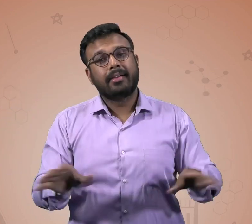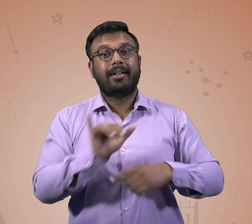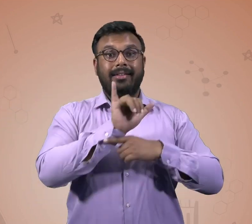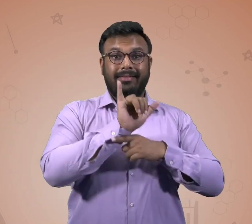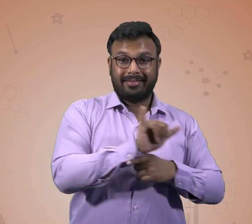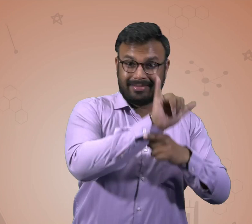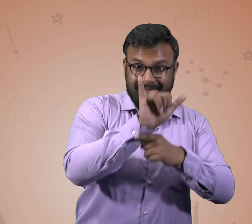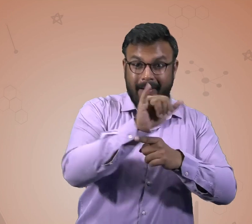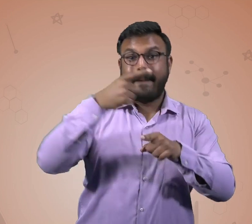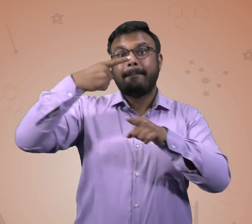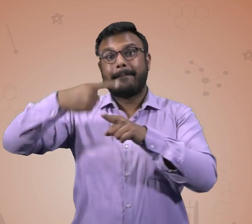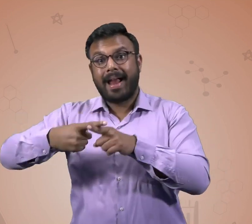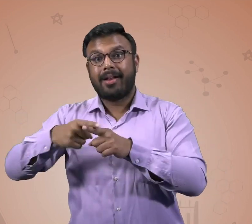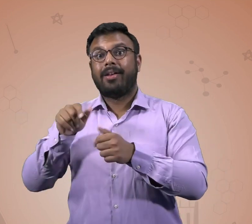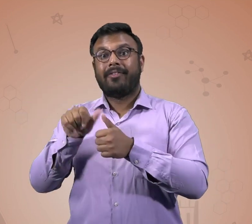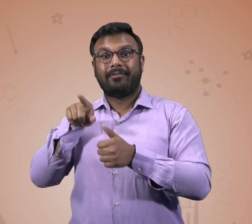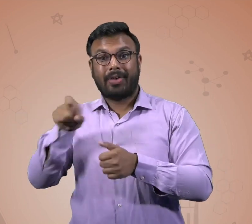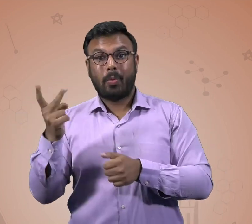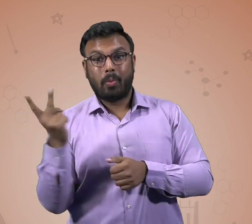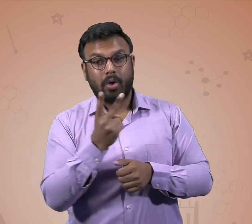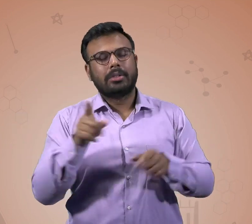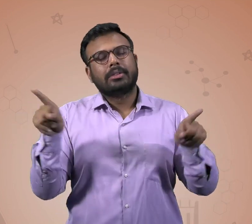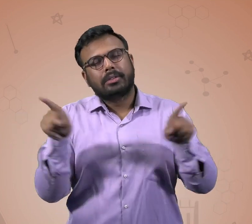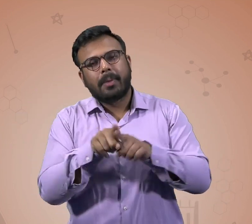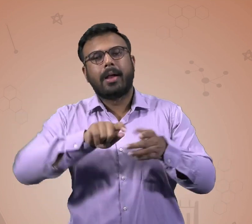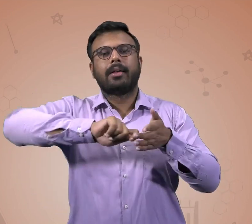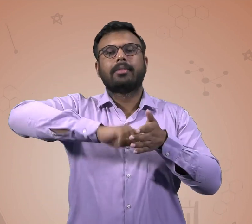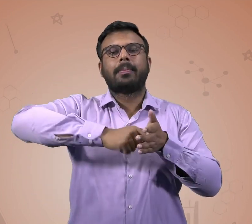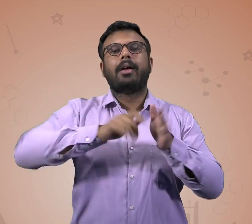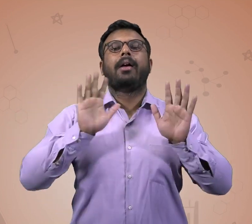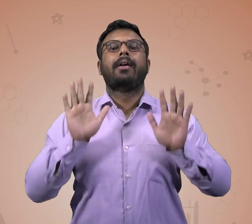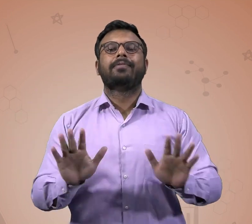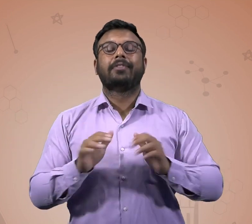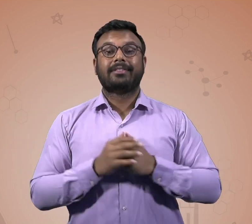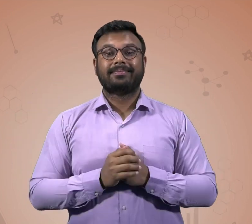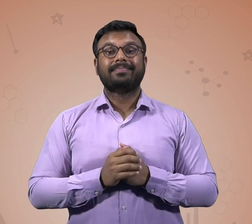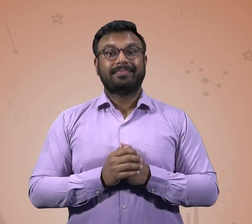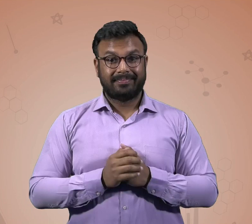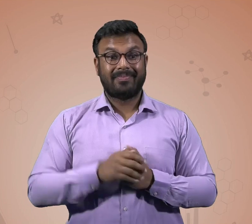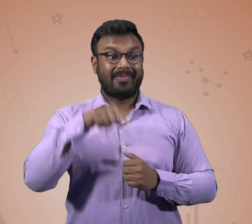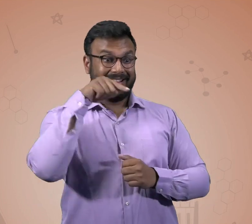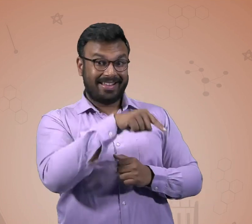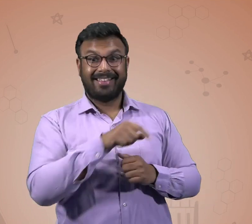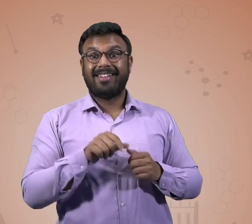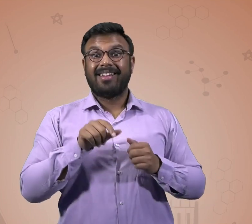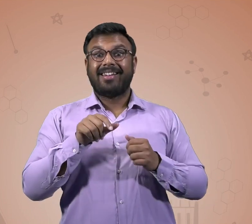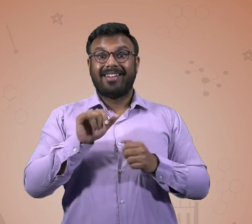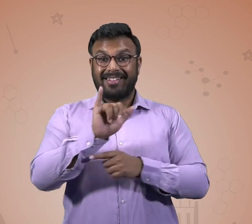made antibodies which can kill off the mutated antigens. It is similar to opening a lock with the wrong